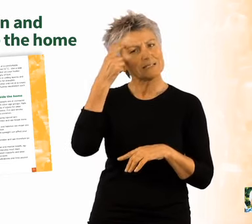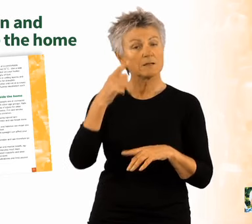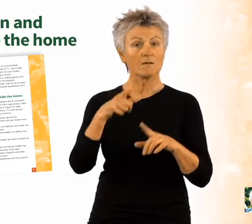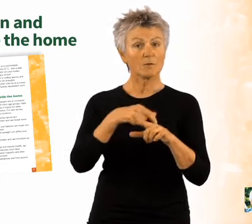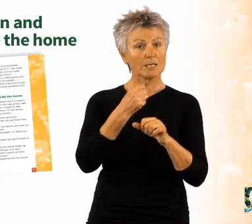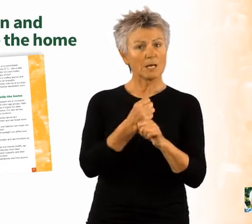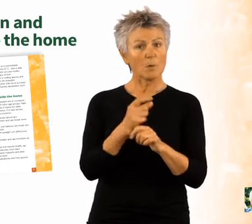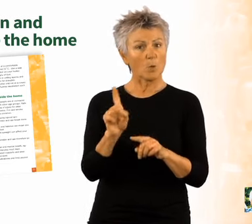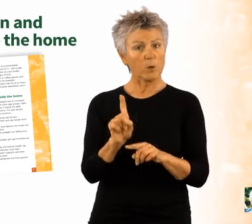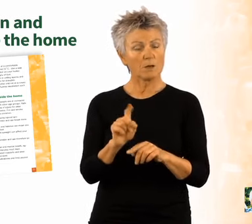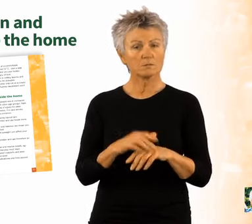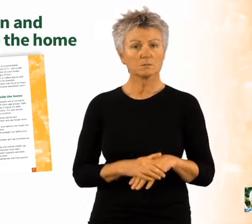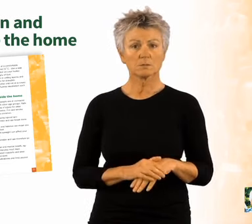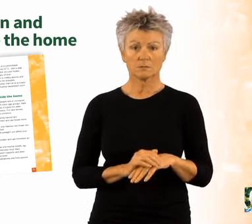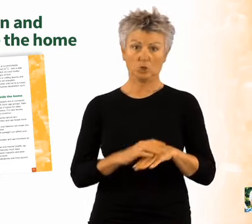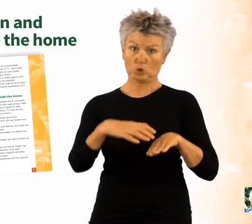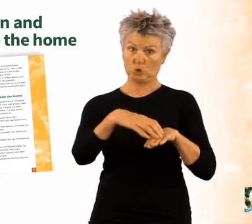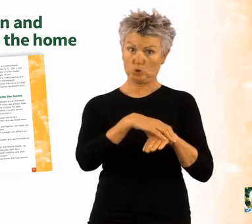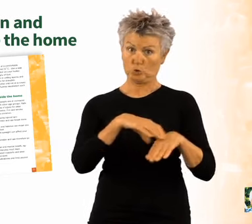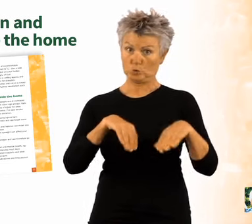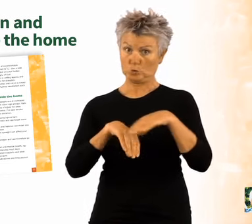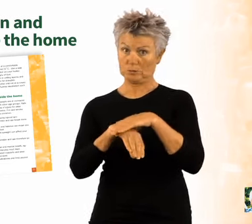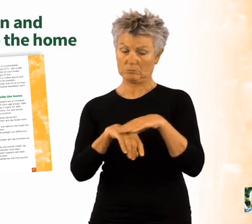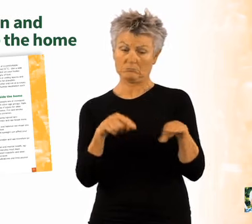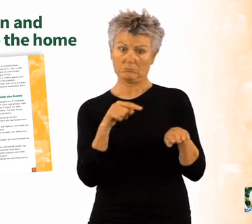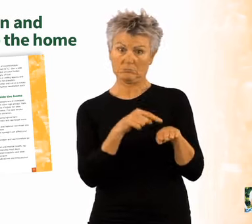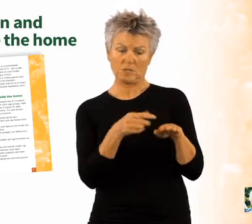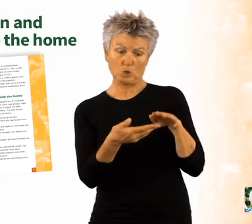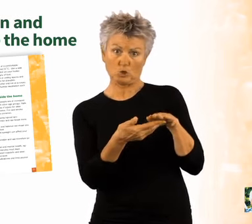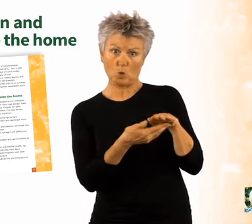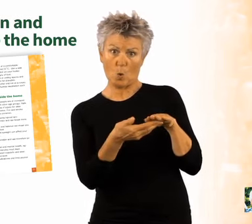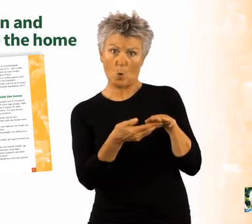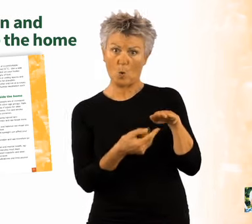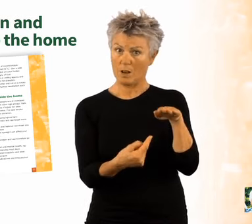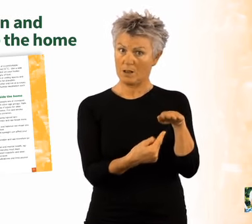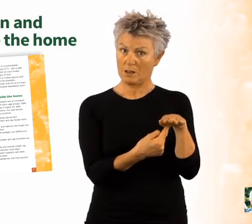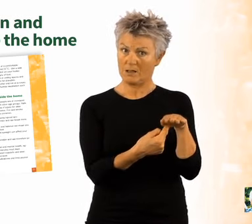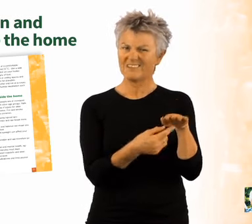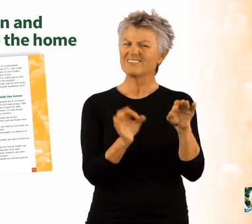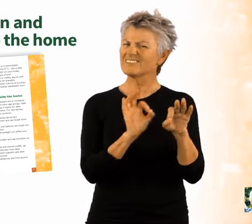For example, wear shoes that have non-slip soles and low